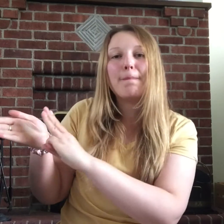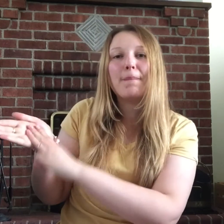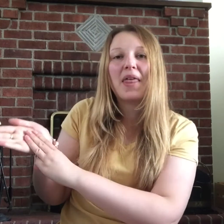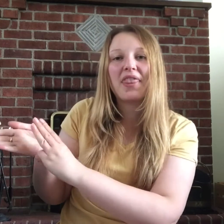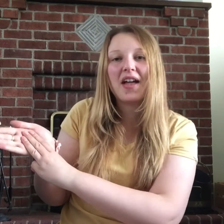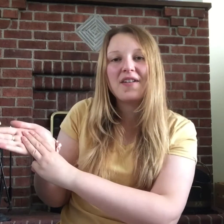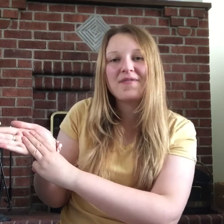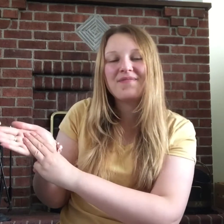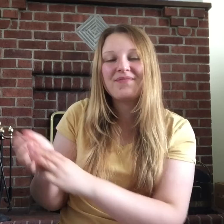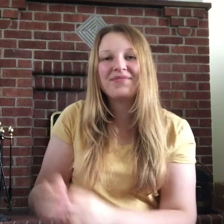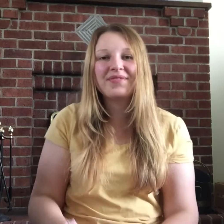grandmother.